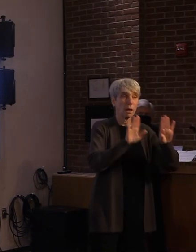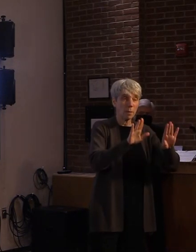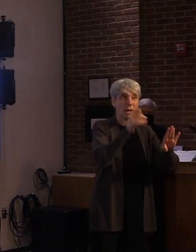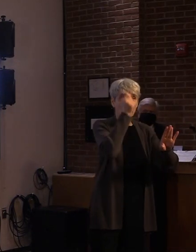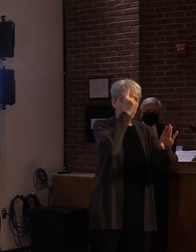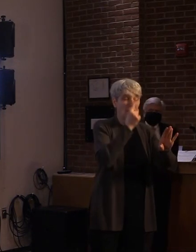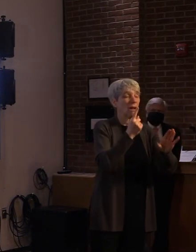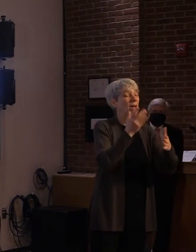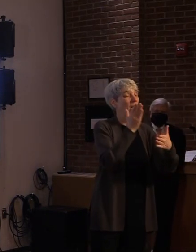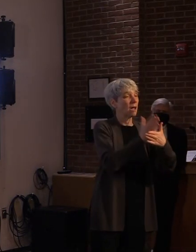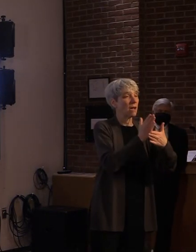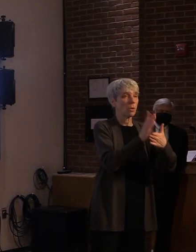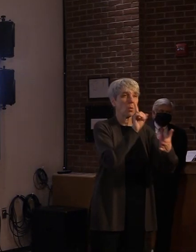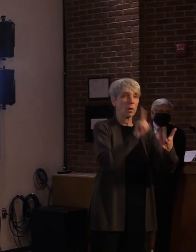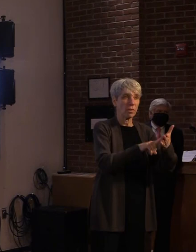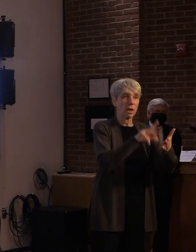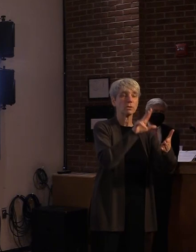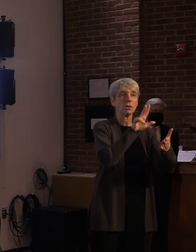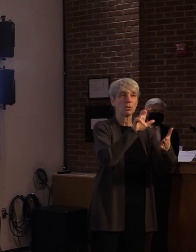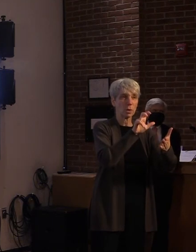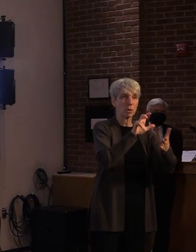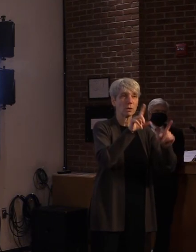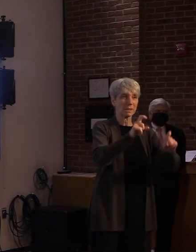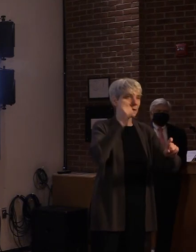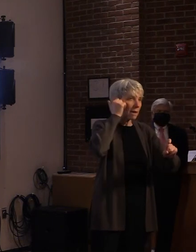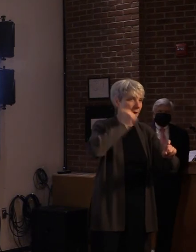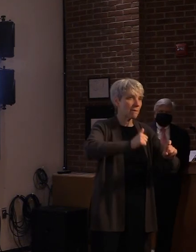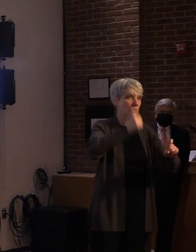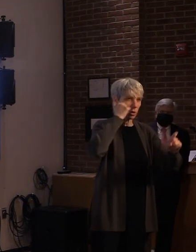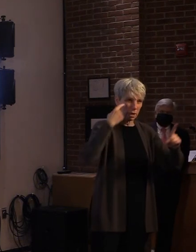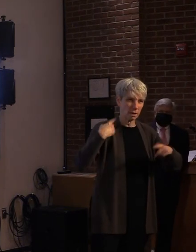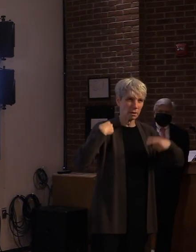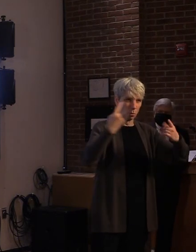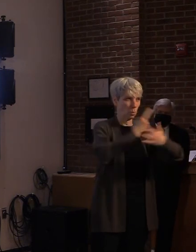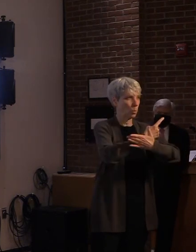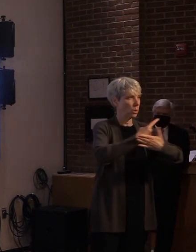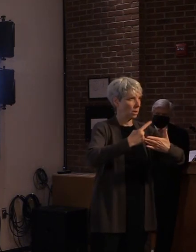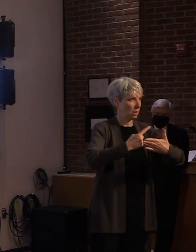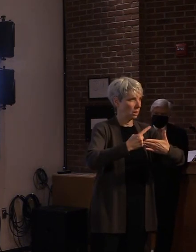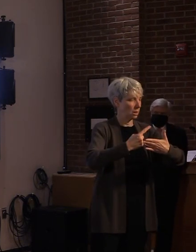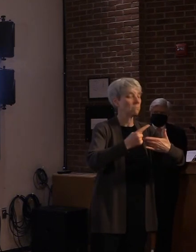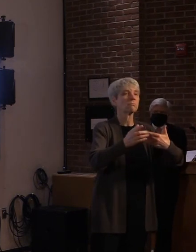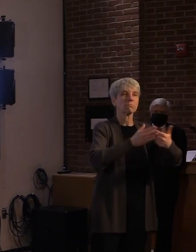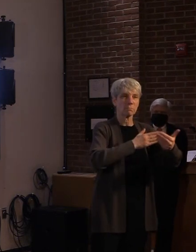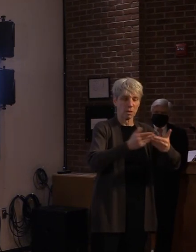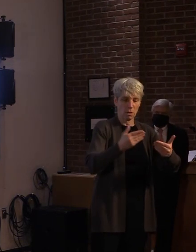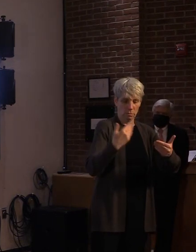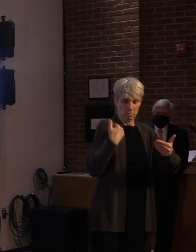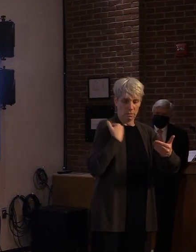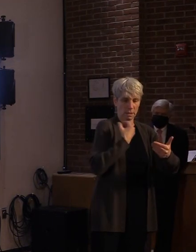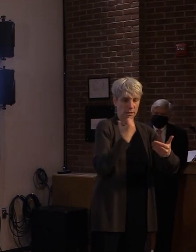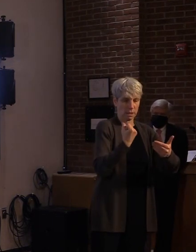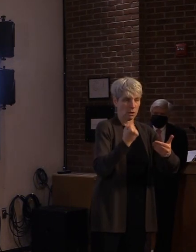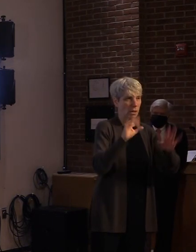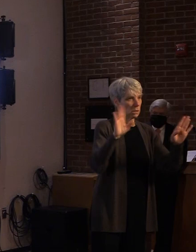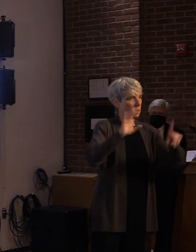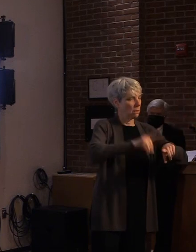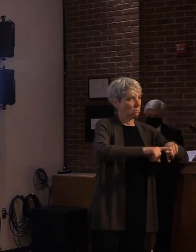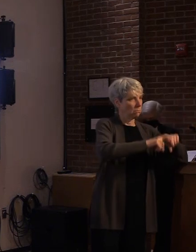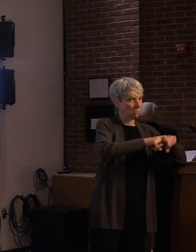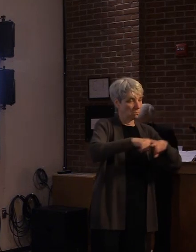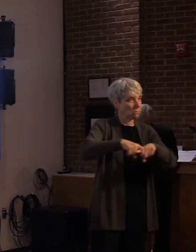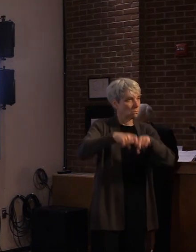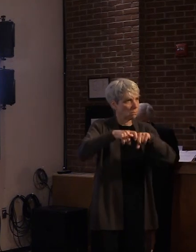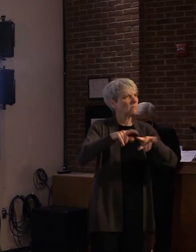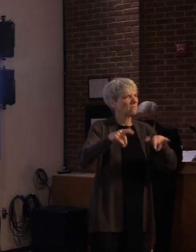per day over the last week. So there have been plenty of opportunities for testing related to that